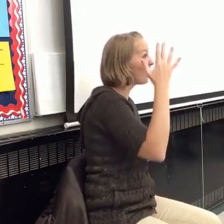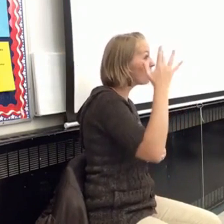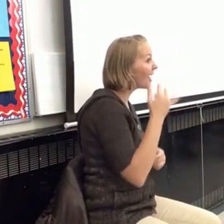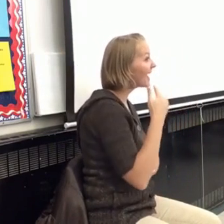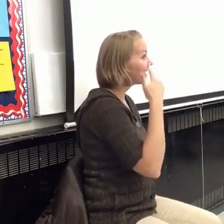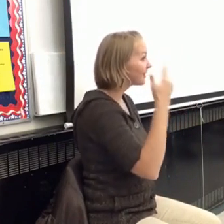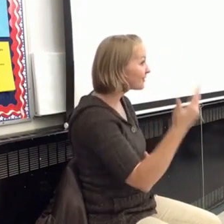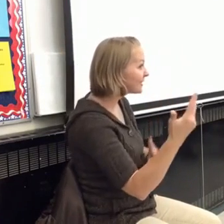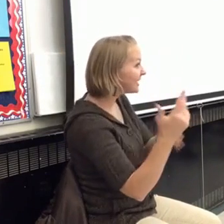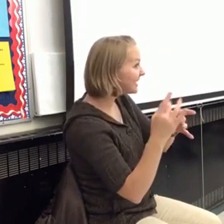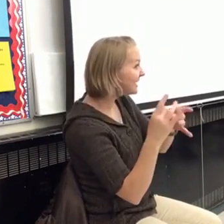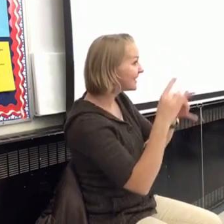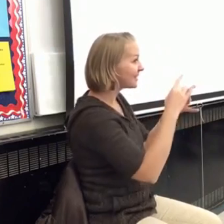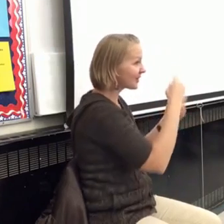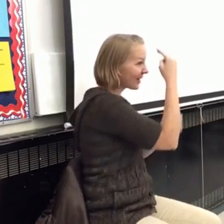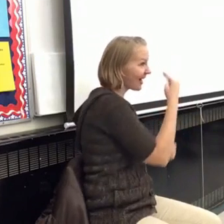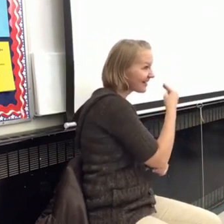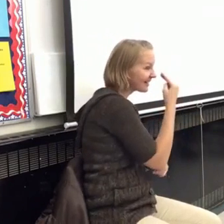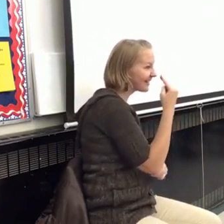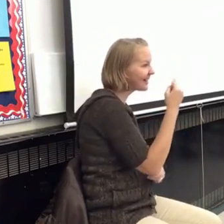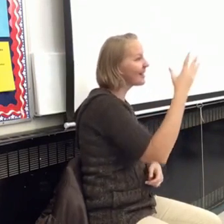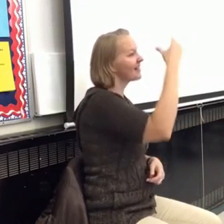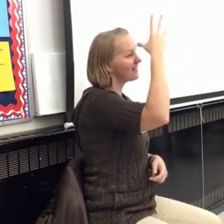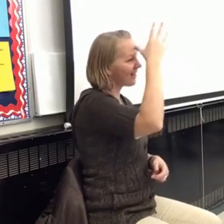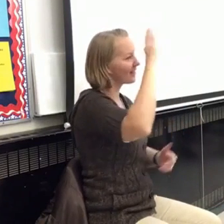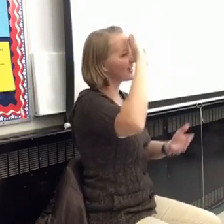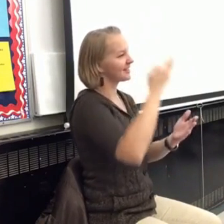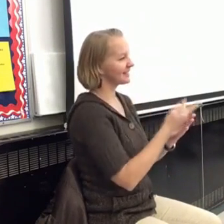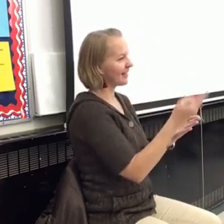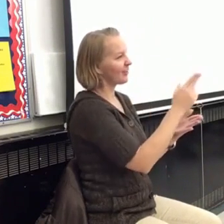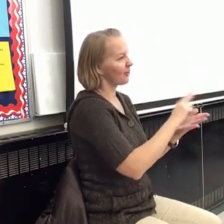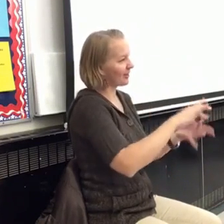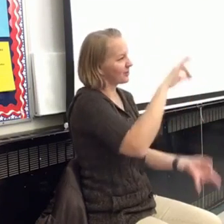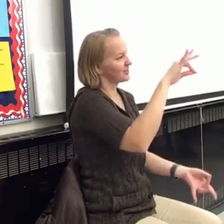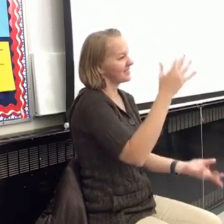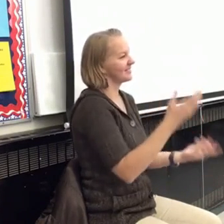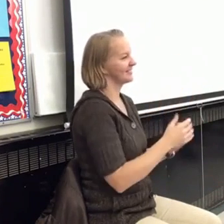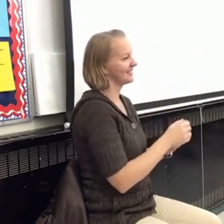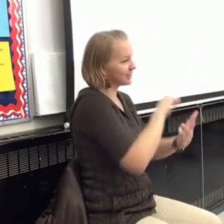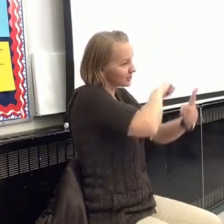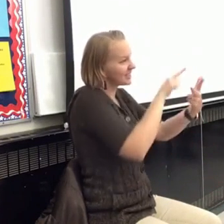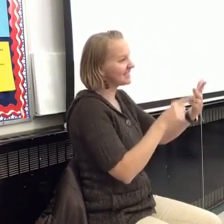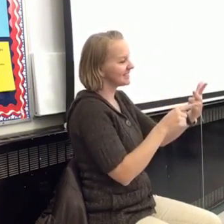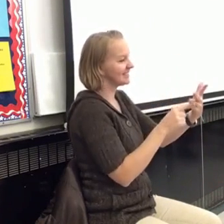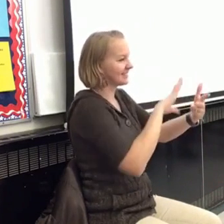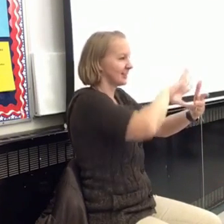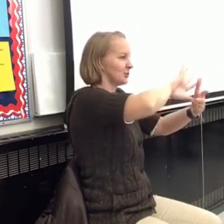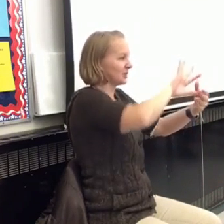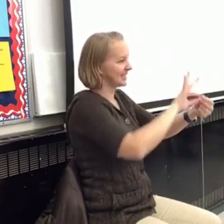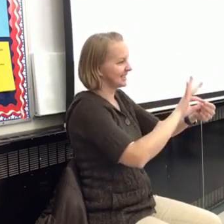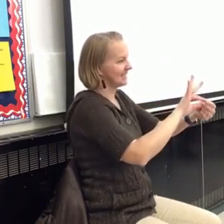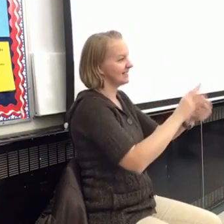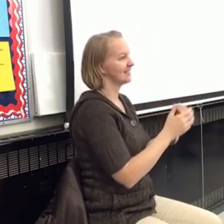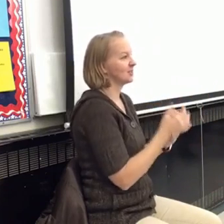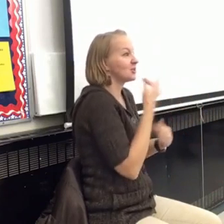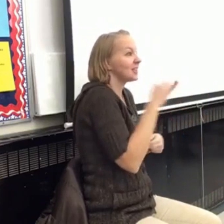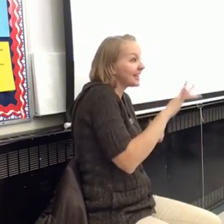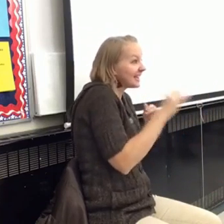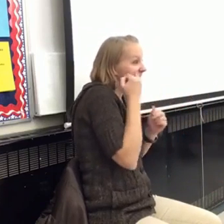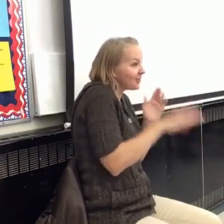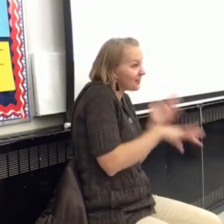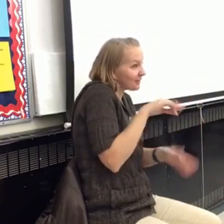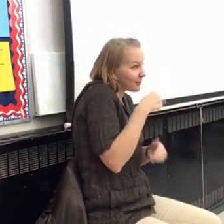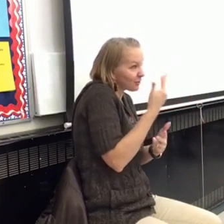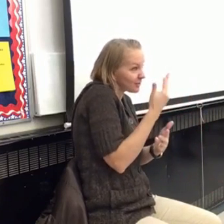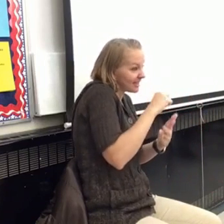clover? There you go. You got the hint. It's the Trinity. So it was actually lucky to find a 3-leaf clover